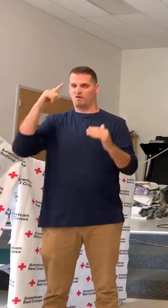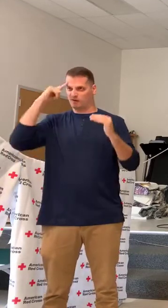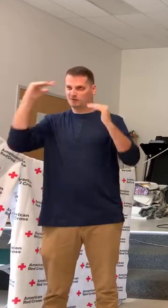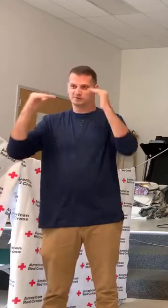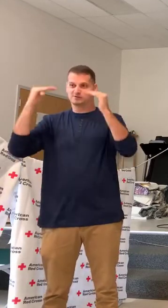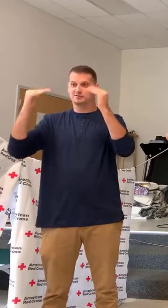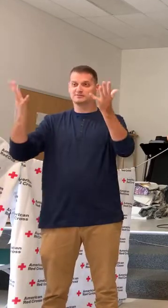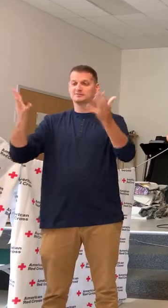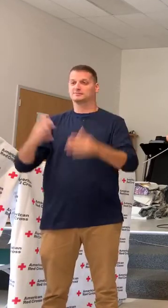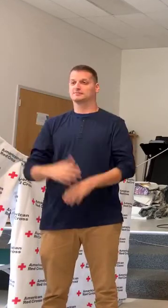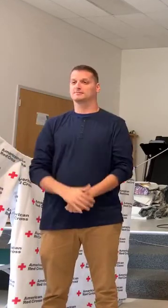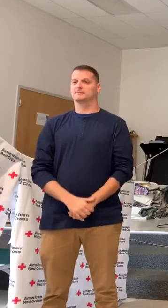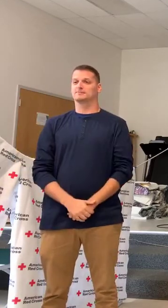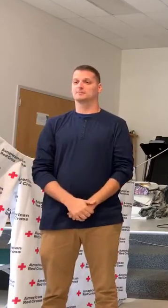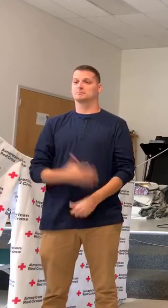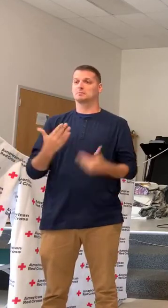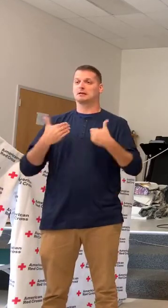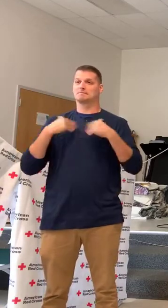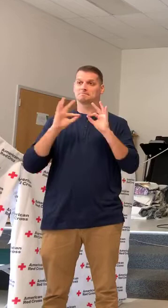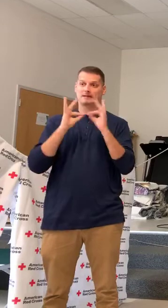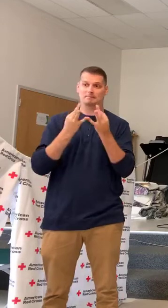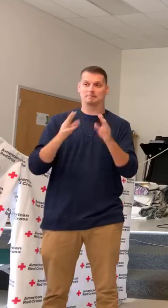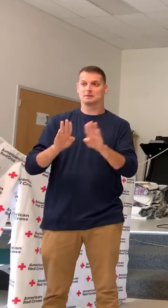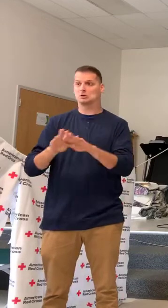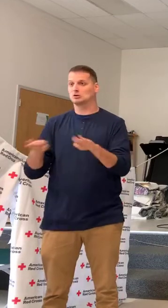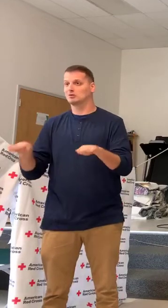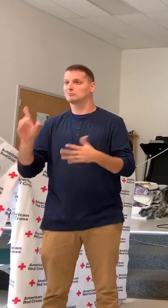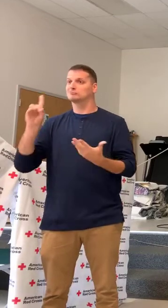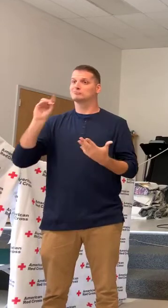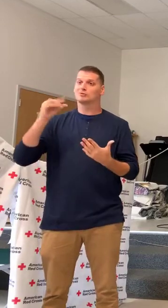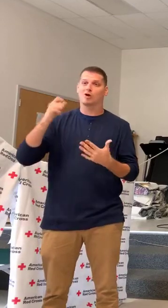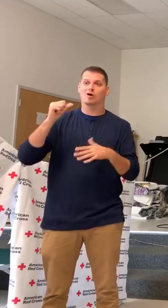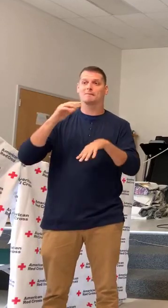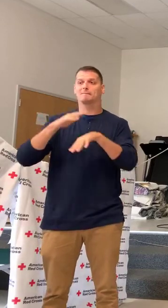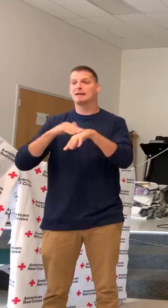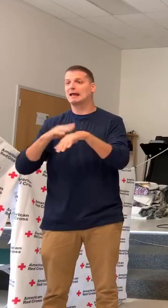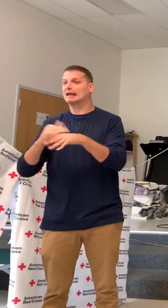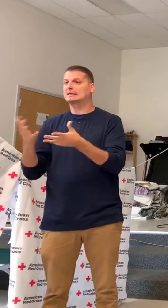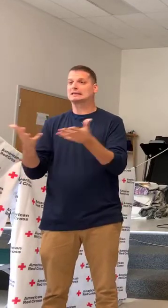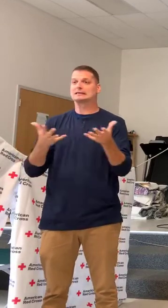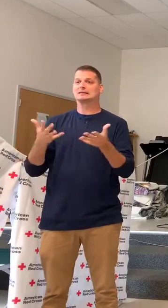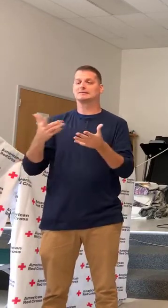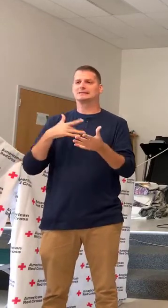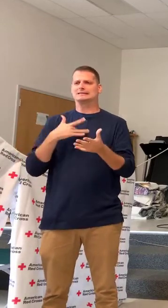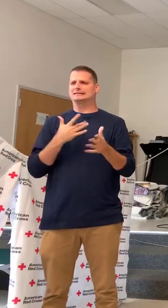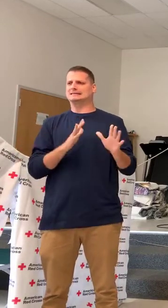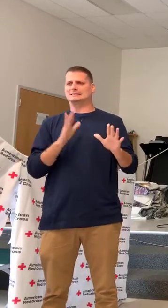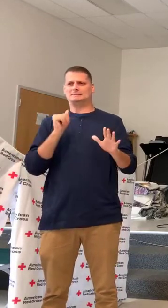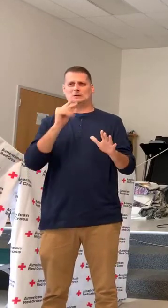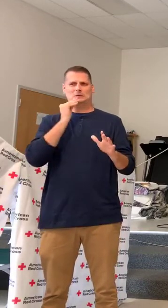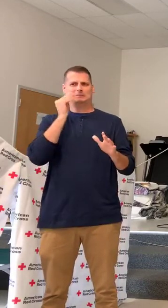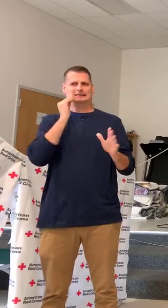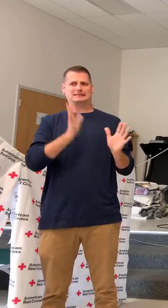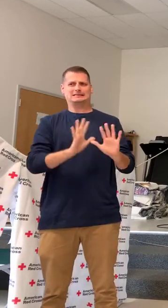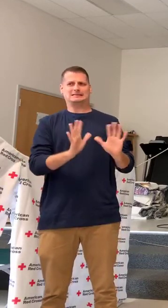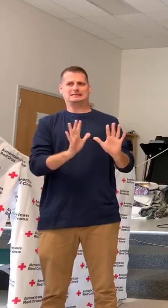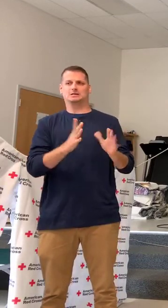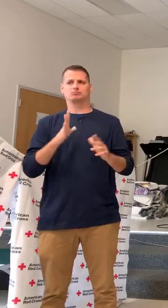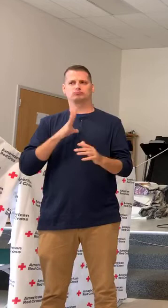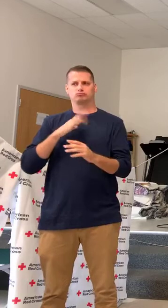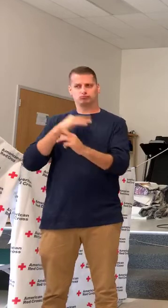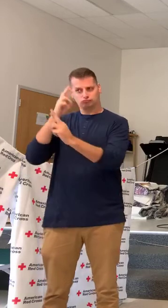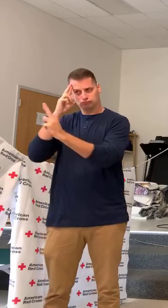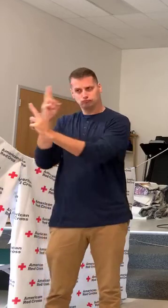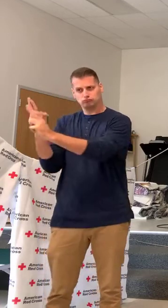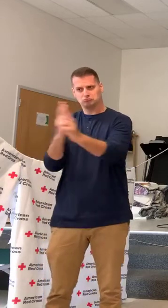off and wait for a while. But if you wanna get in there and evaluate, it's an opportunity to do that. So we wanna give you the best information we can so you can